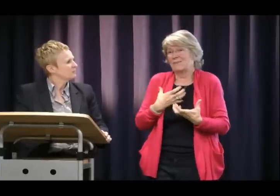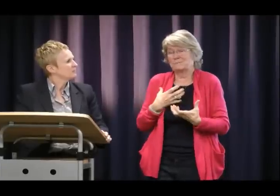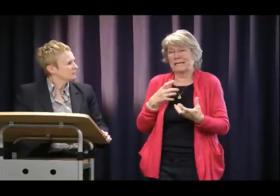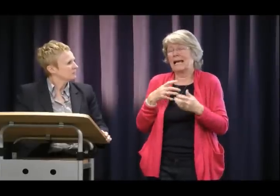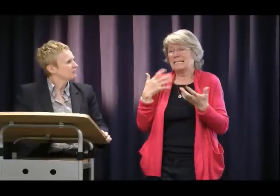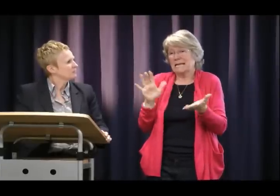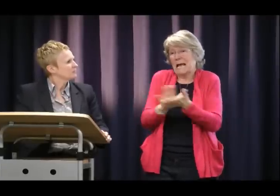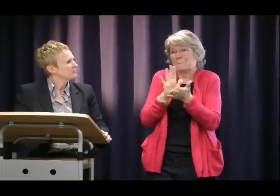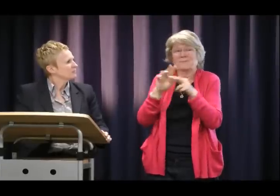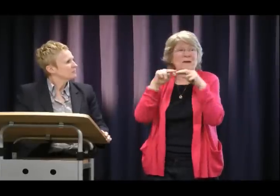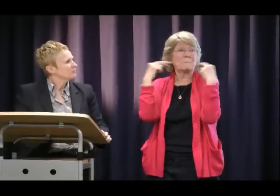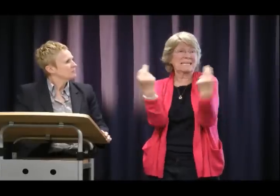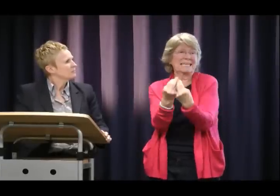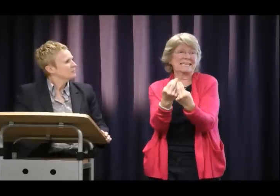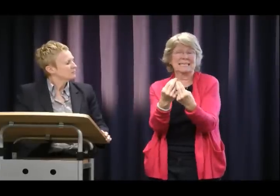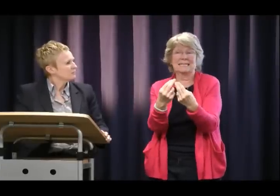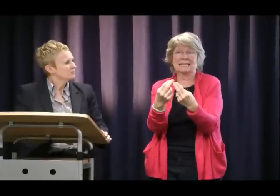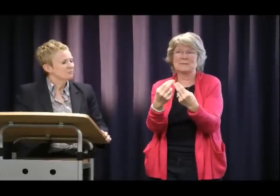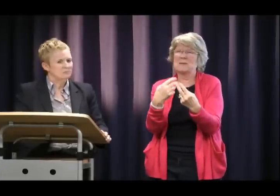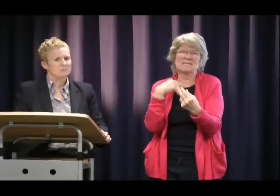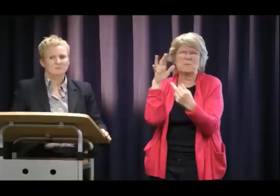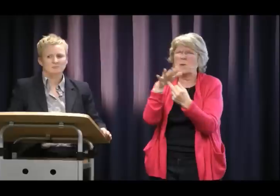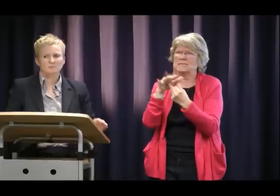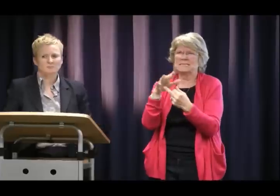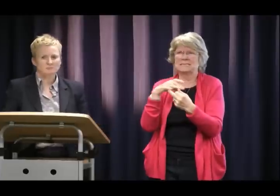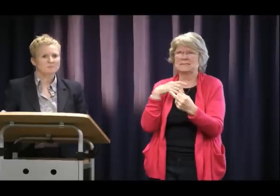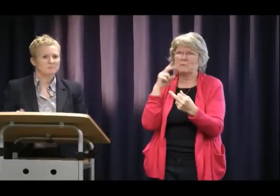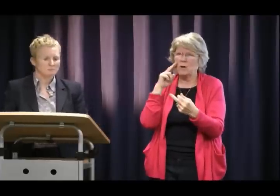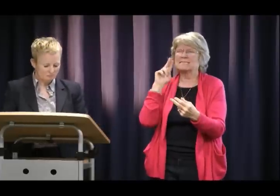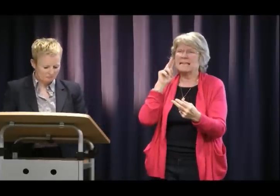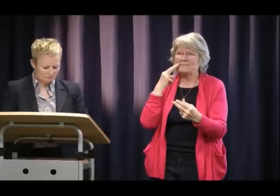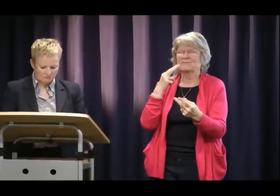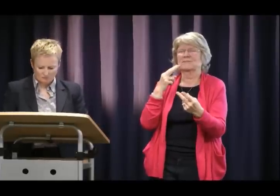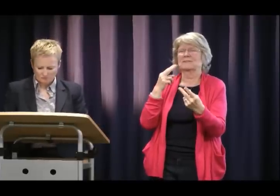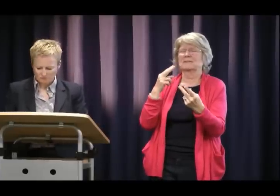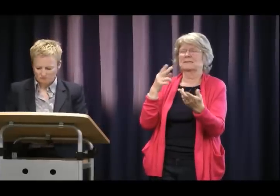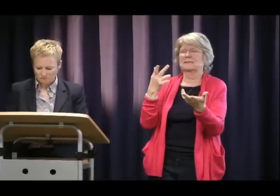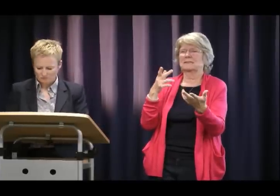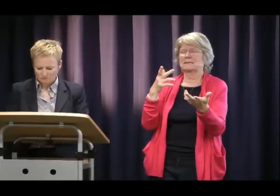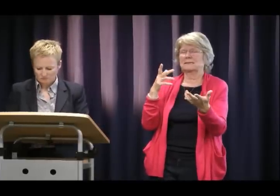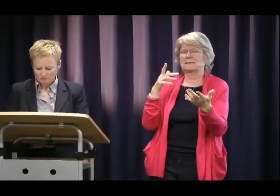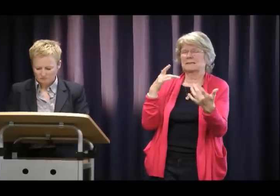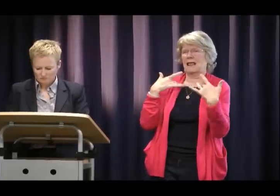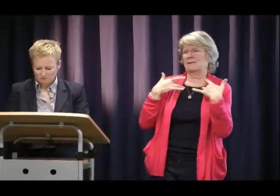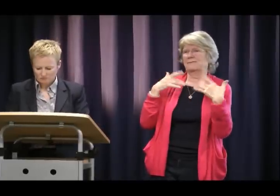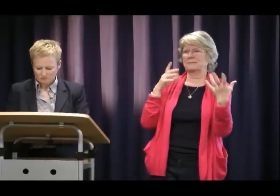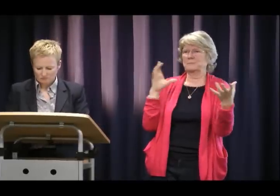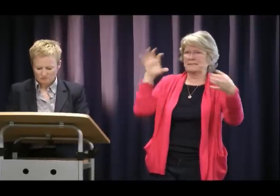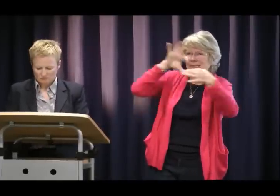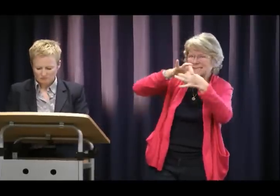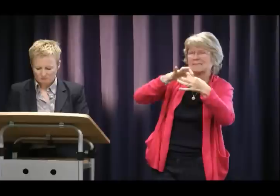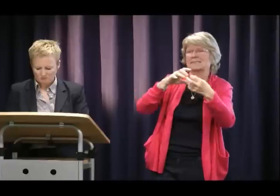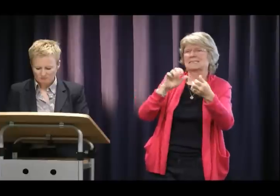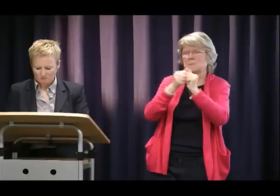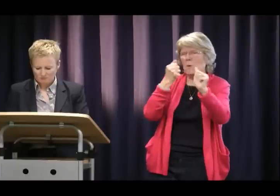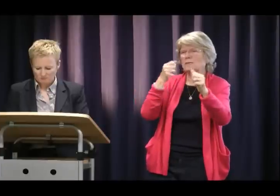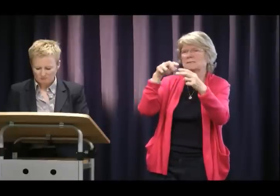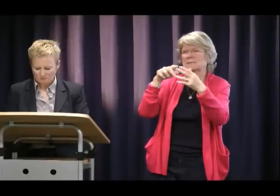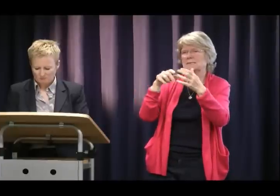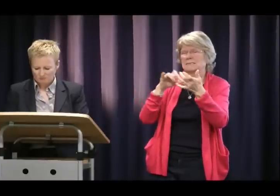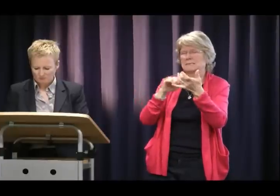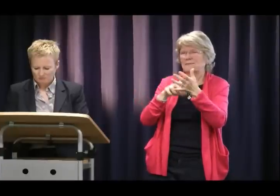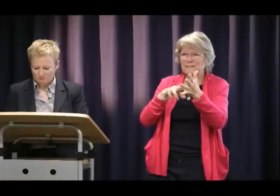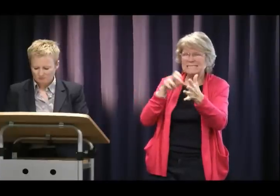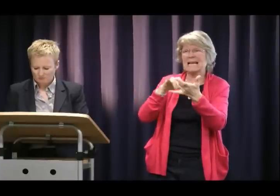And that the old building is like a happy family, and that for me is so important for the deaf community. You need to